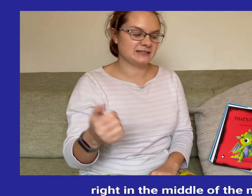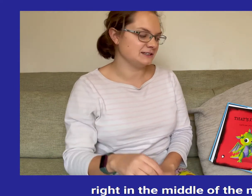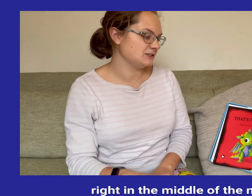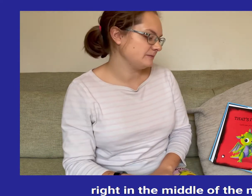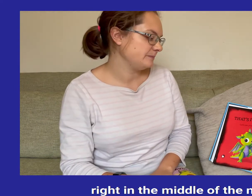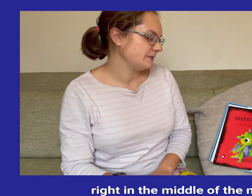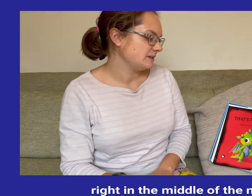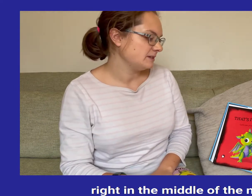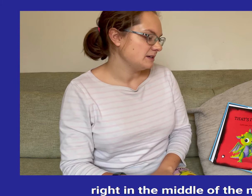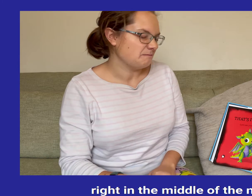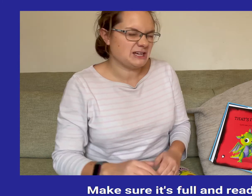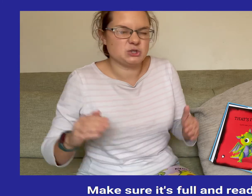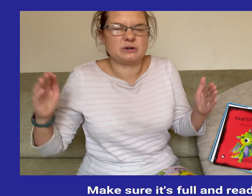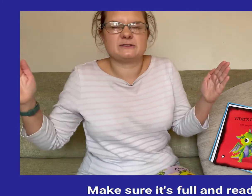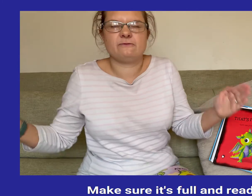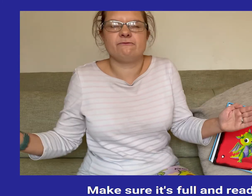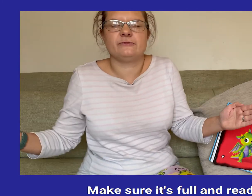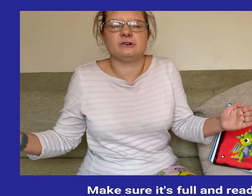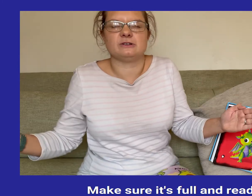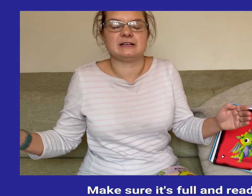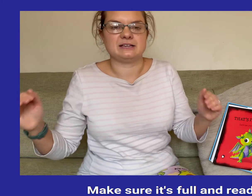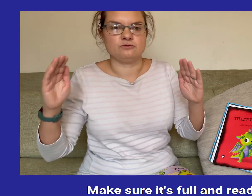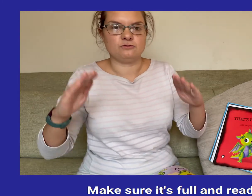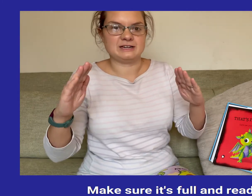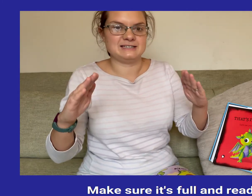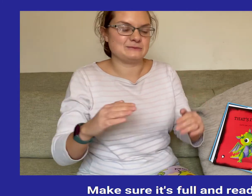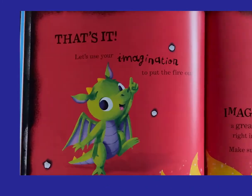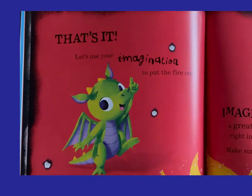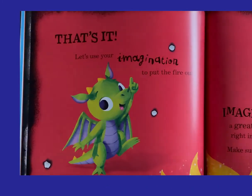page. Make sure it's full and ready to pop.